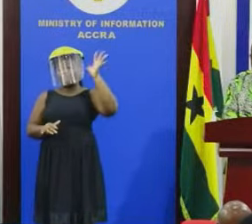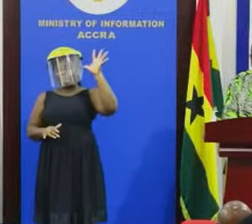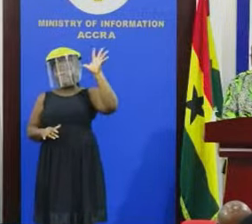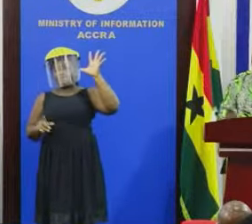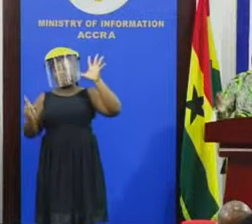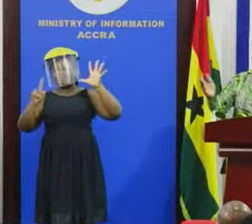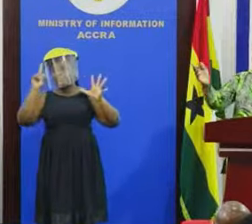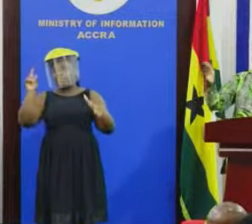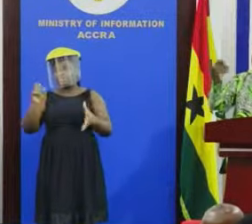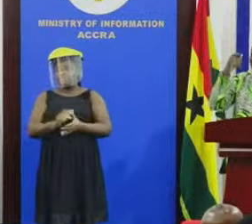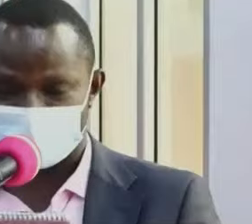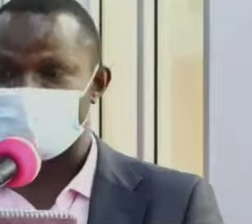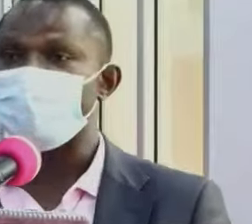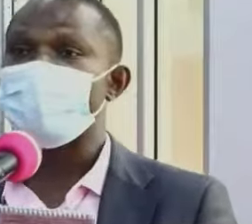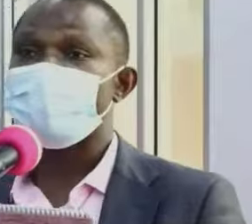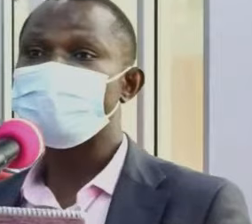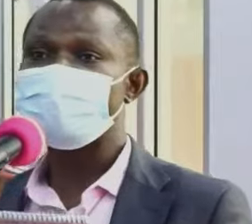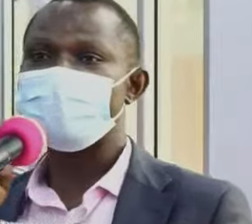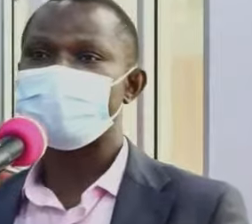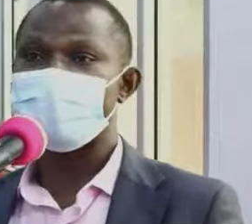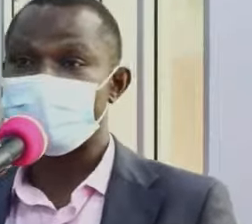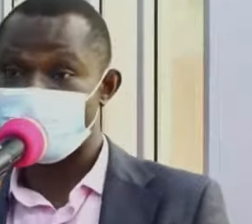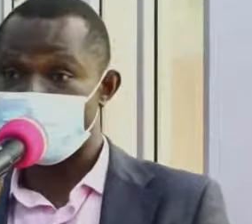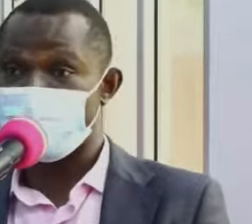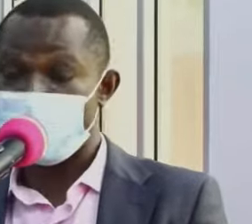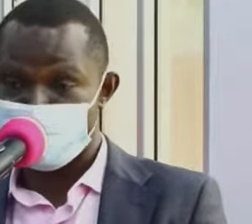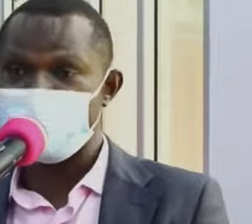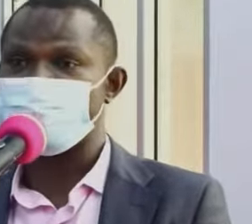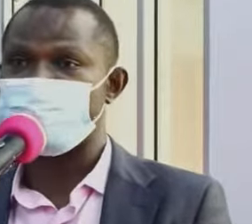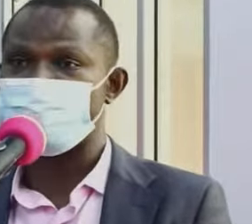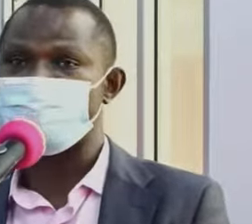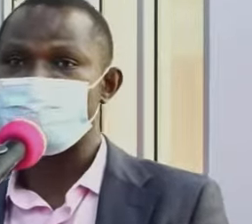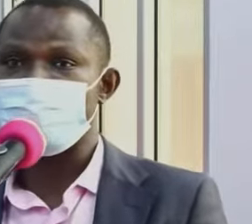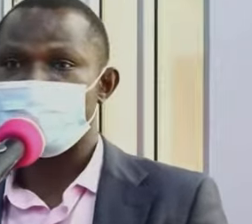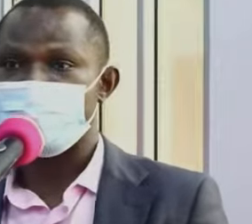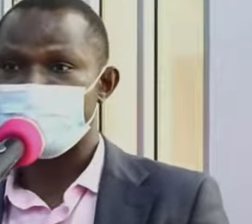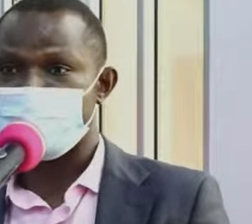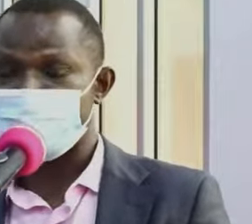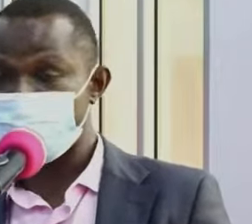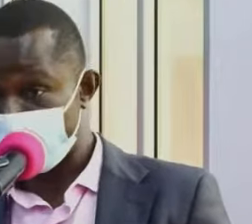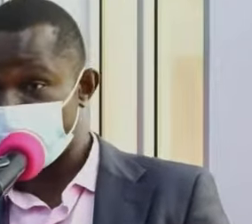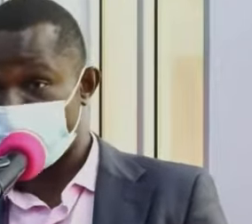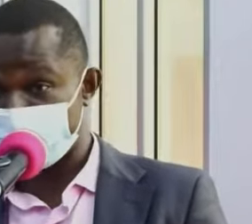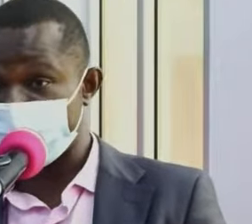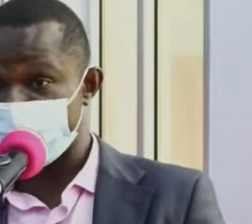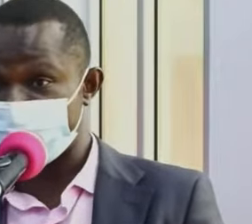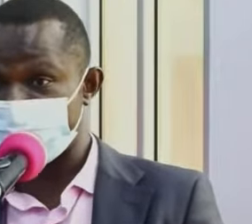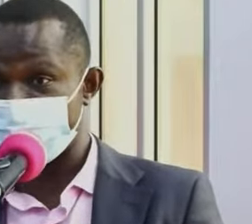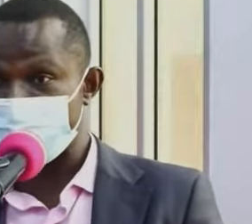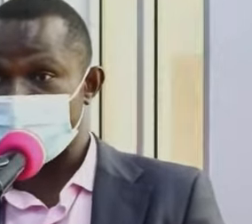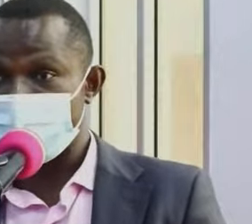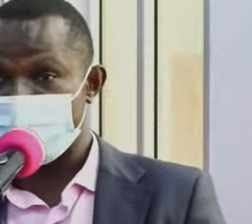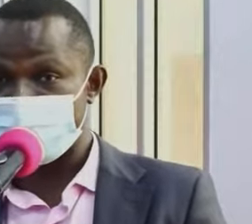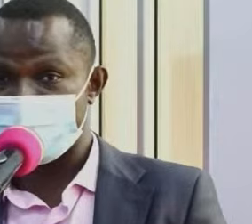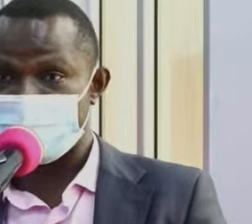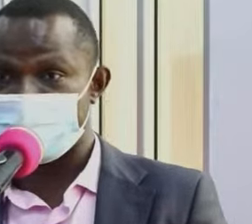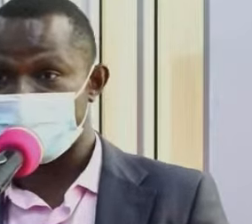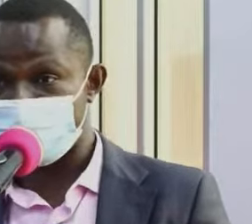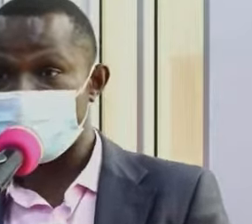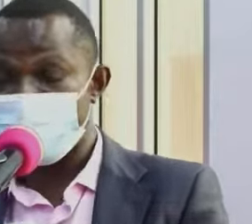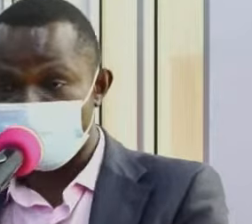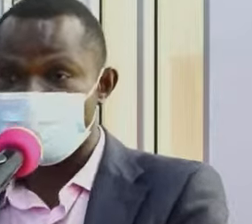had it. Don't worry. You said apart from during your presentation